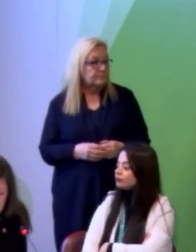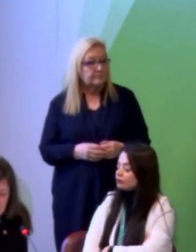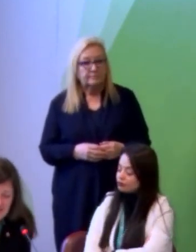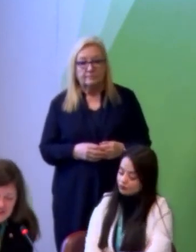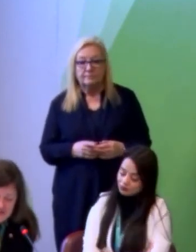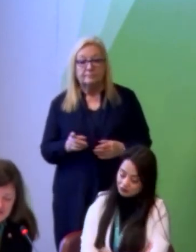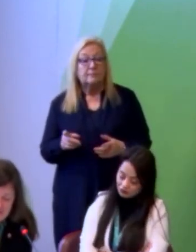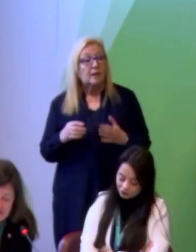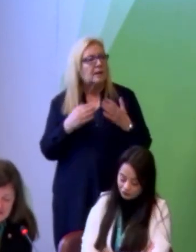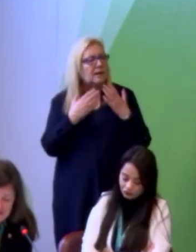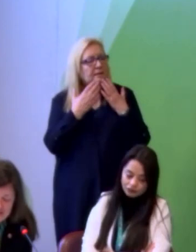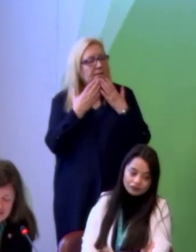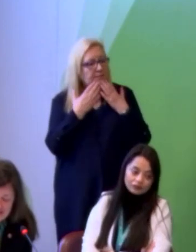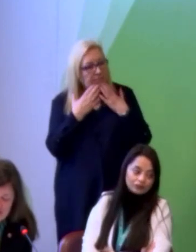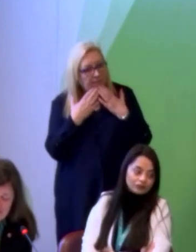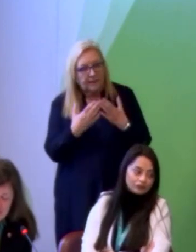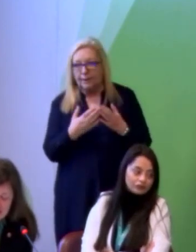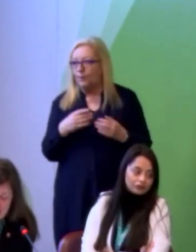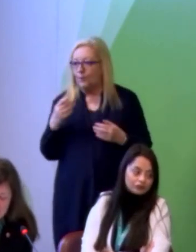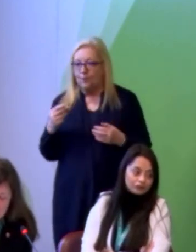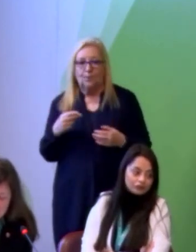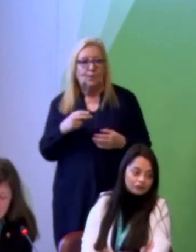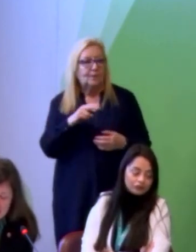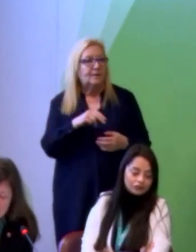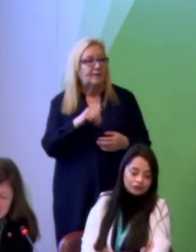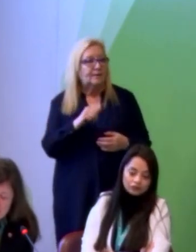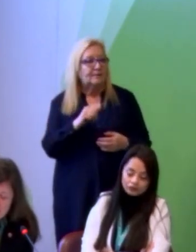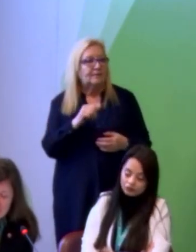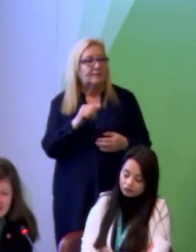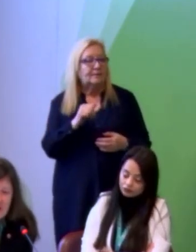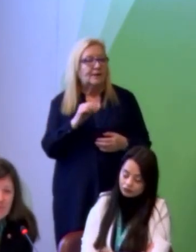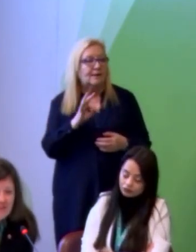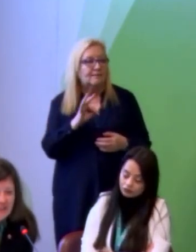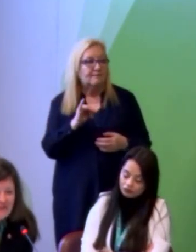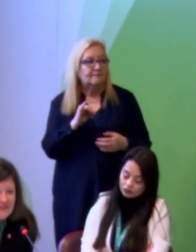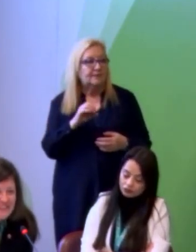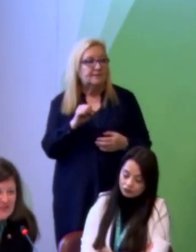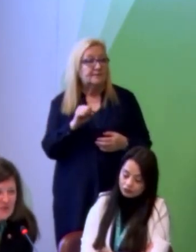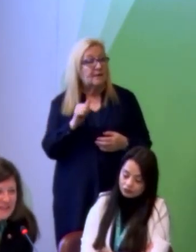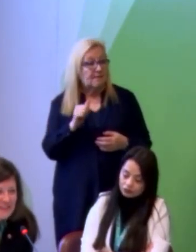Thank you. Thank you so much, Nafisa. I think I told you we were going to hope